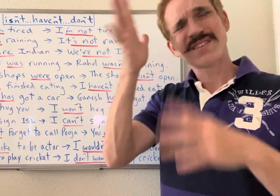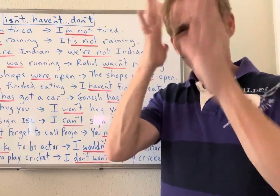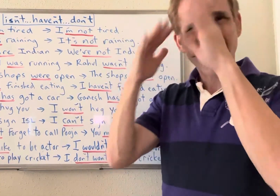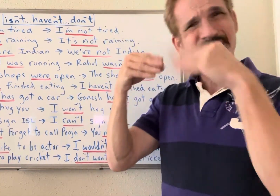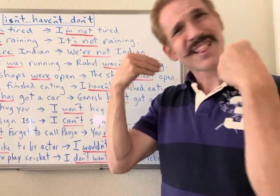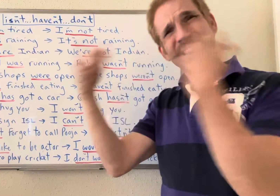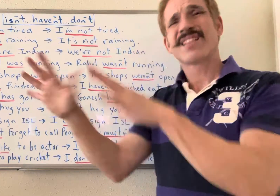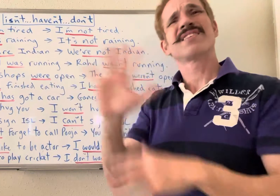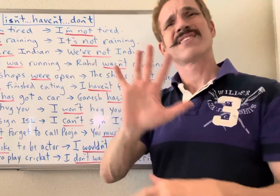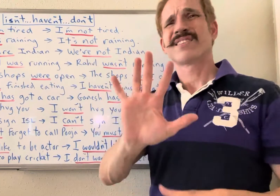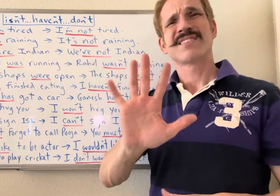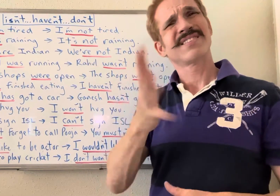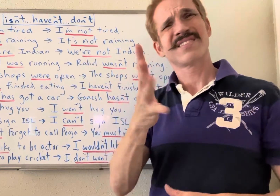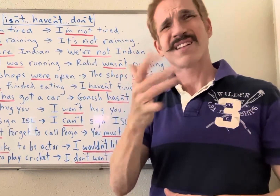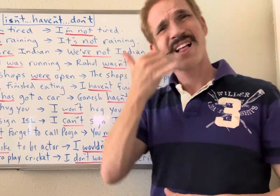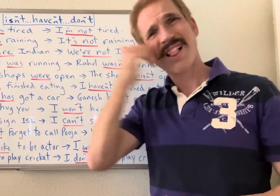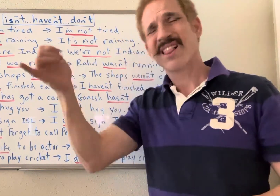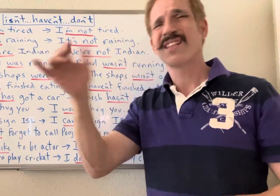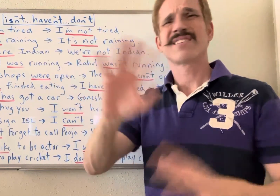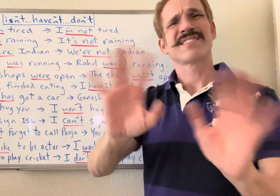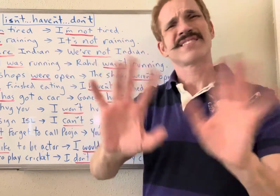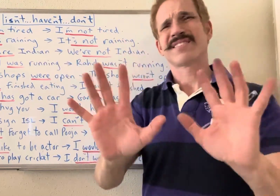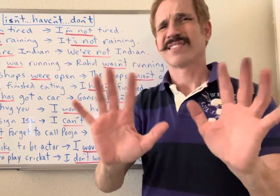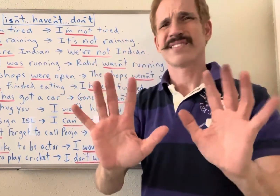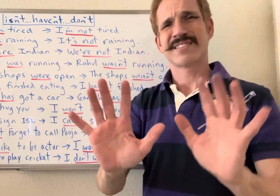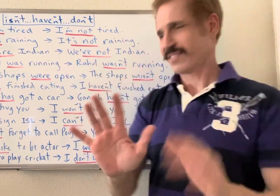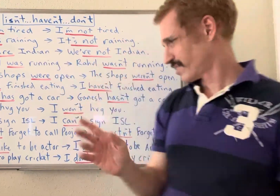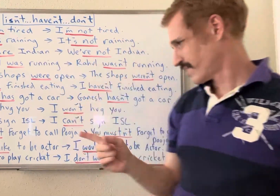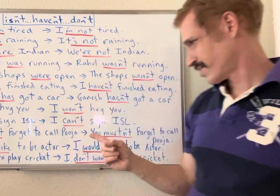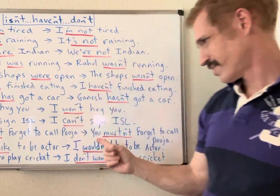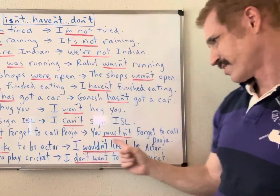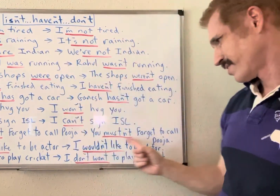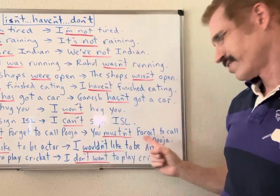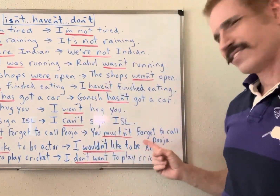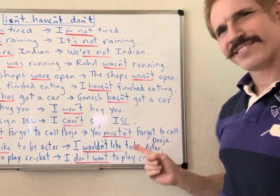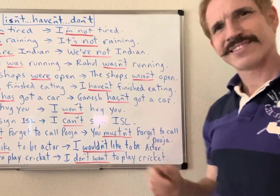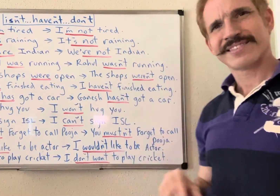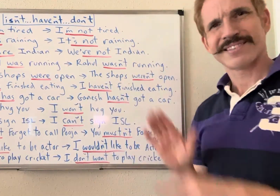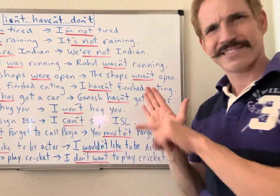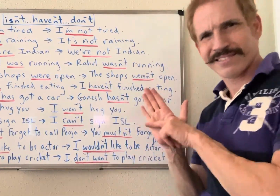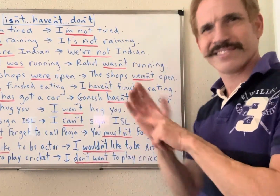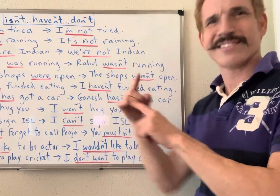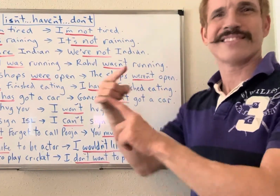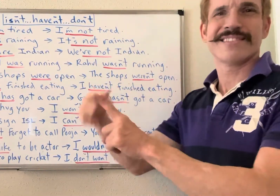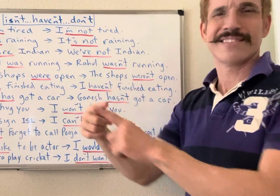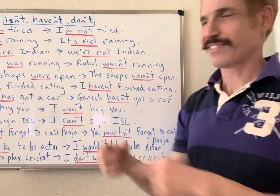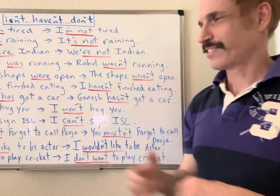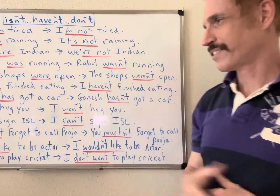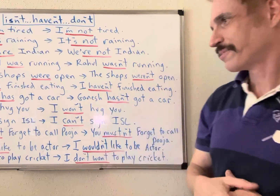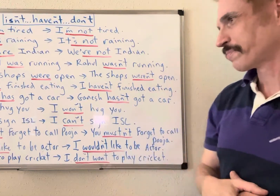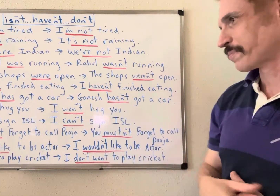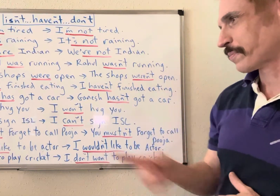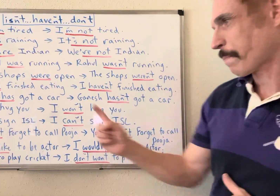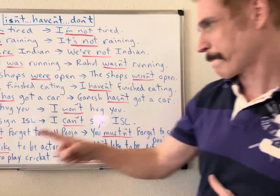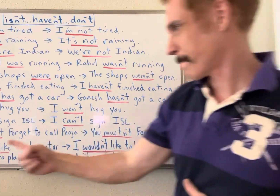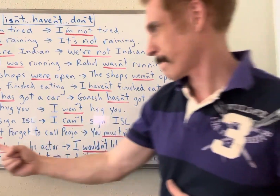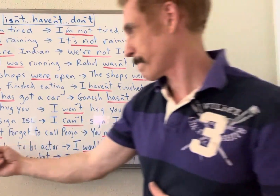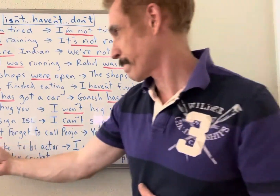I see a dependent care benefit, and I'll say, well, George, you didn't talk to me about kids when I asked you questions. Do you have a child?